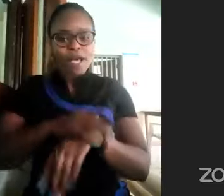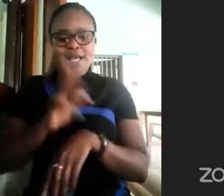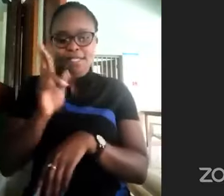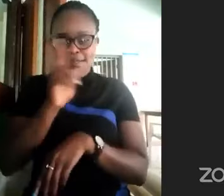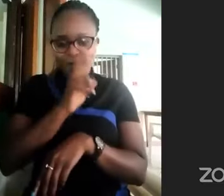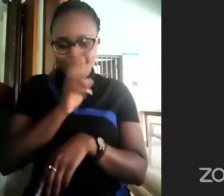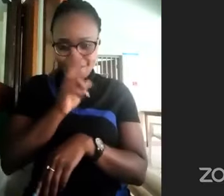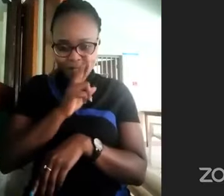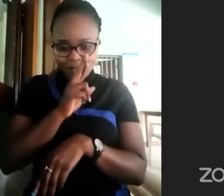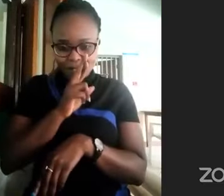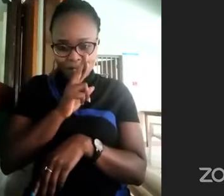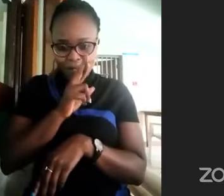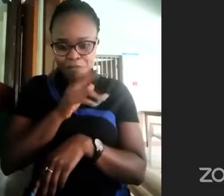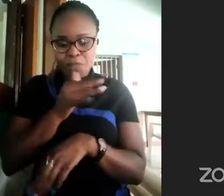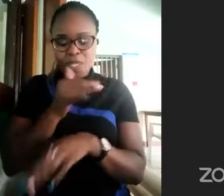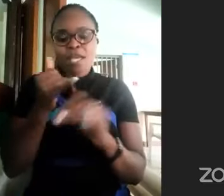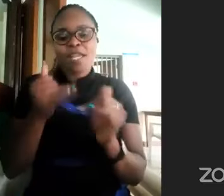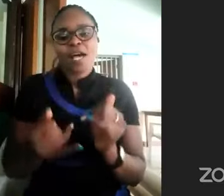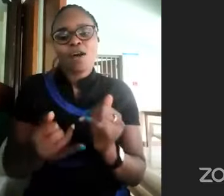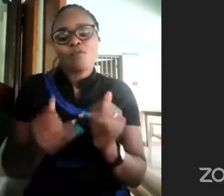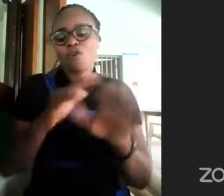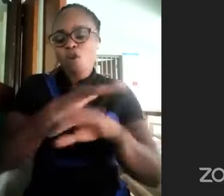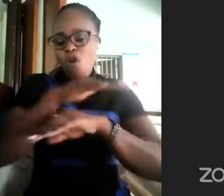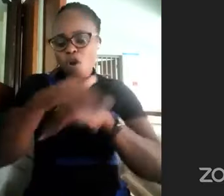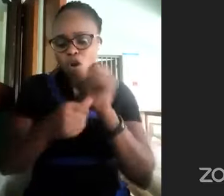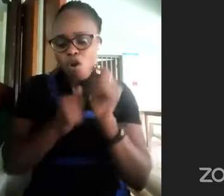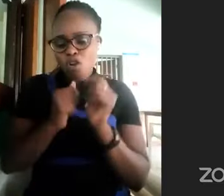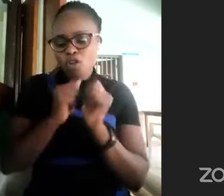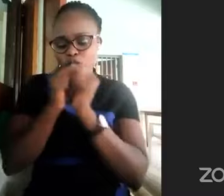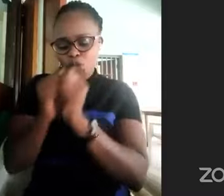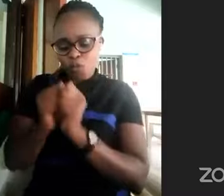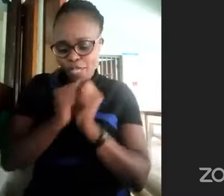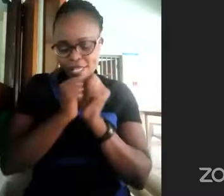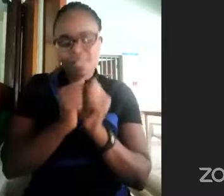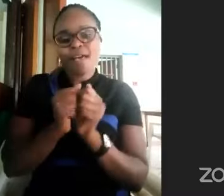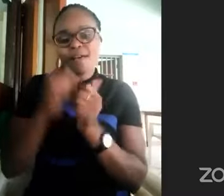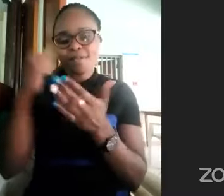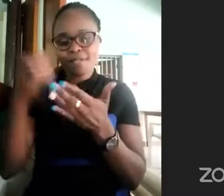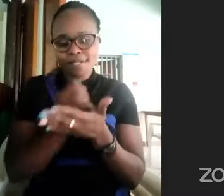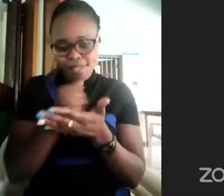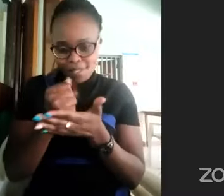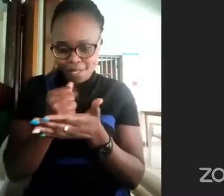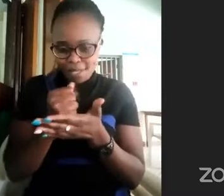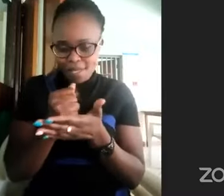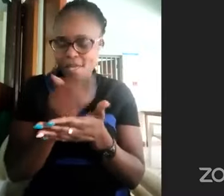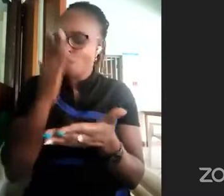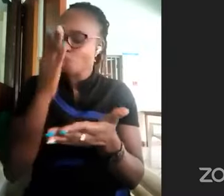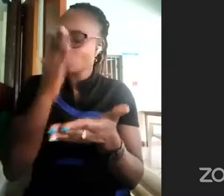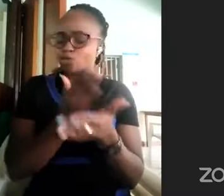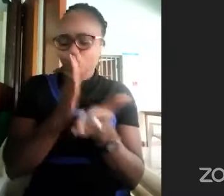different activities that are conducted or atrocities conducted against their lives increases their